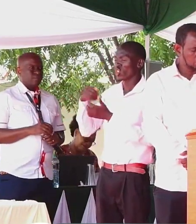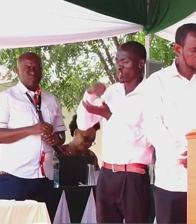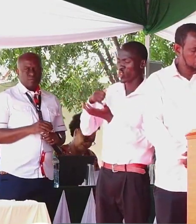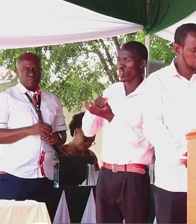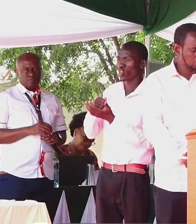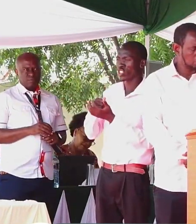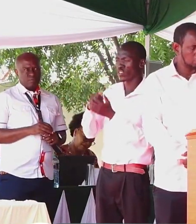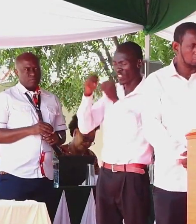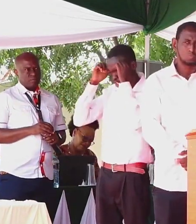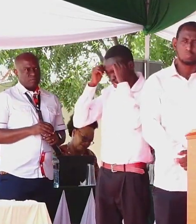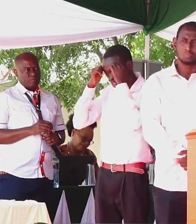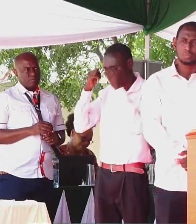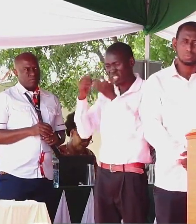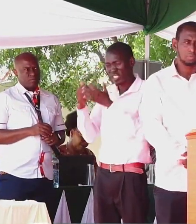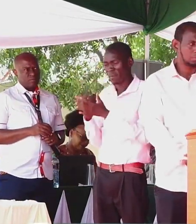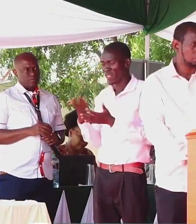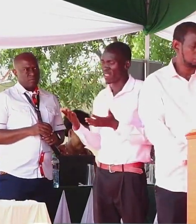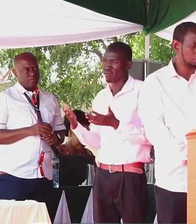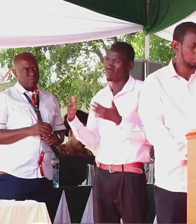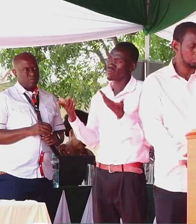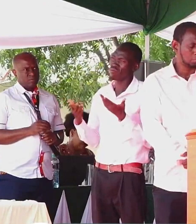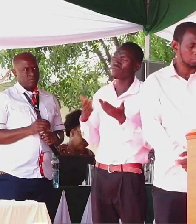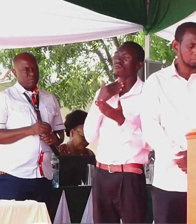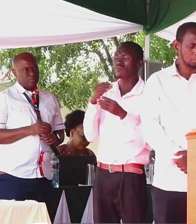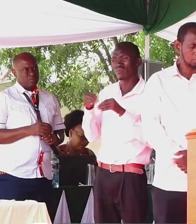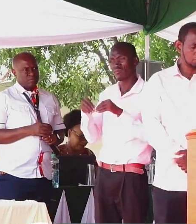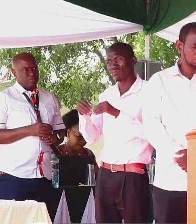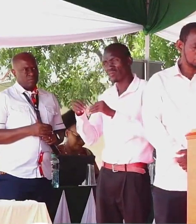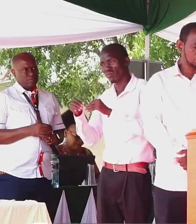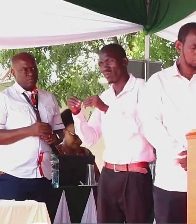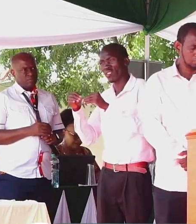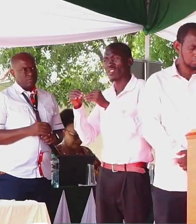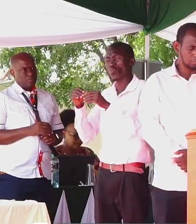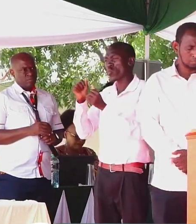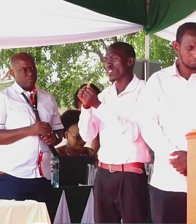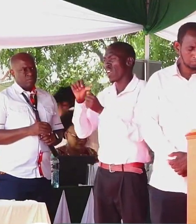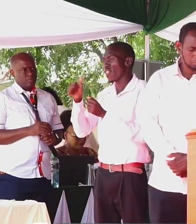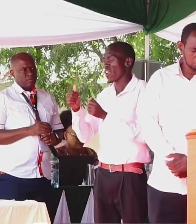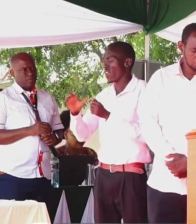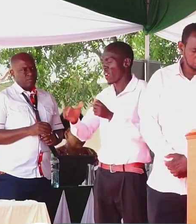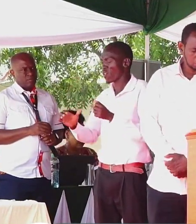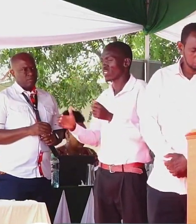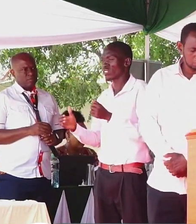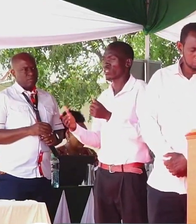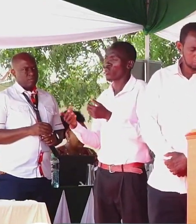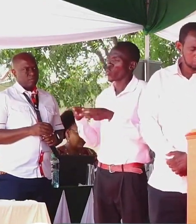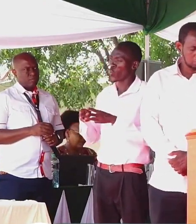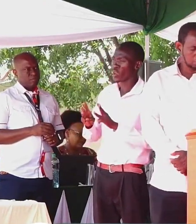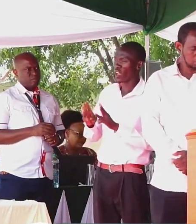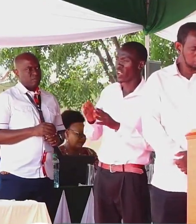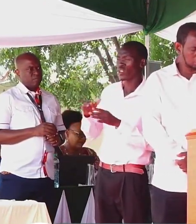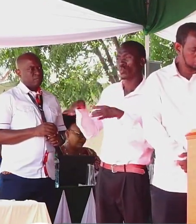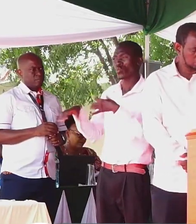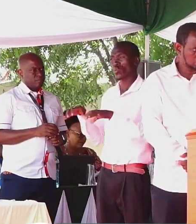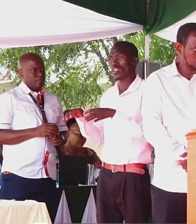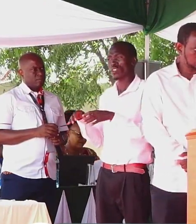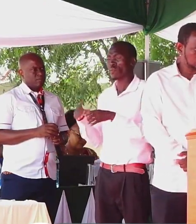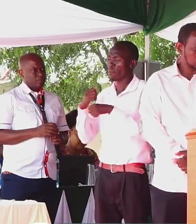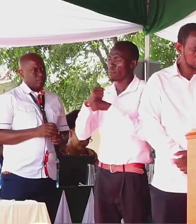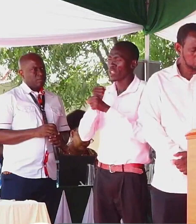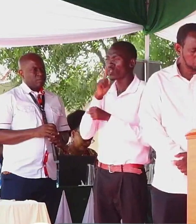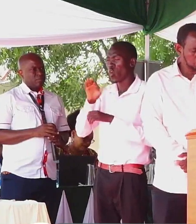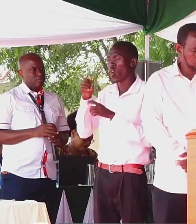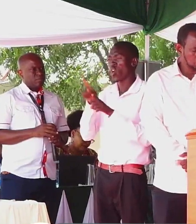education. This is something maybe we want to take up with the other counties the way they are doing to make sure that at least